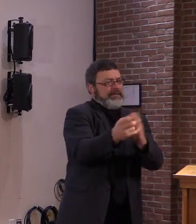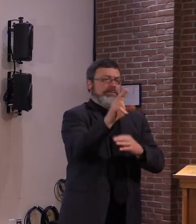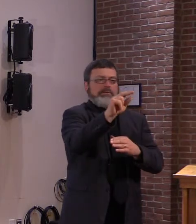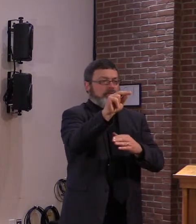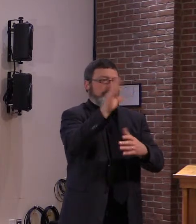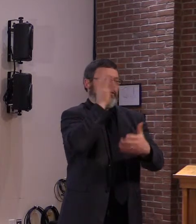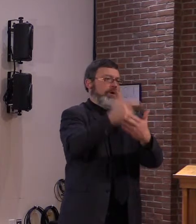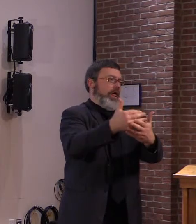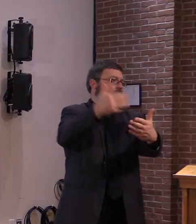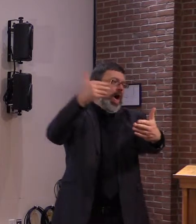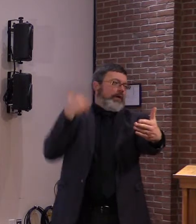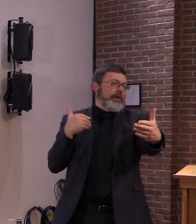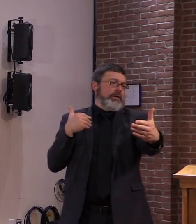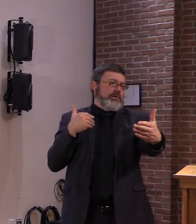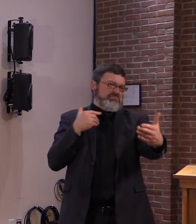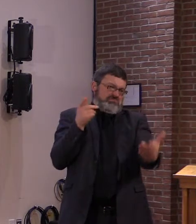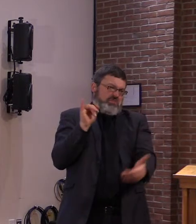Greg, the county courier.